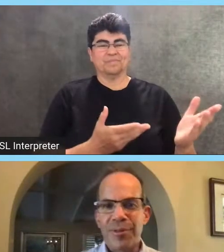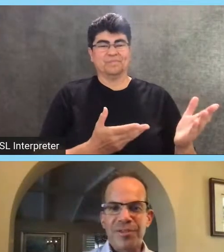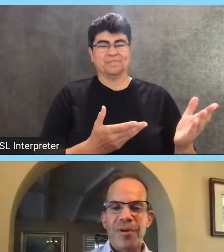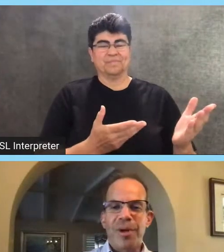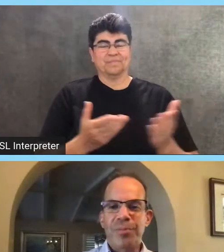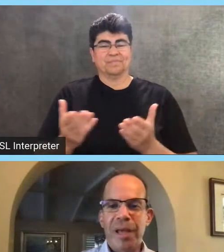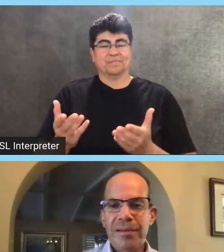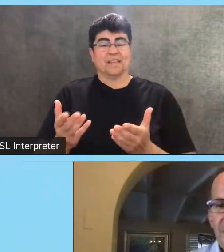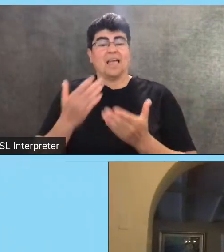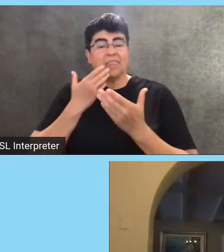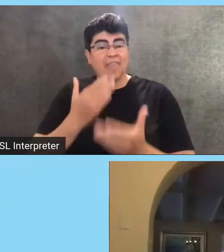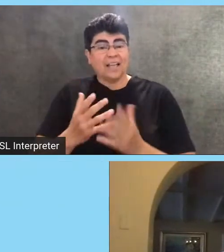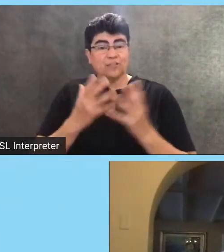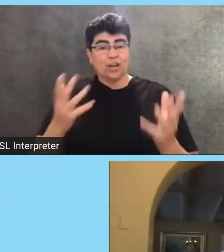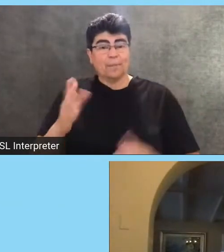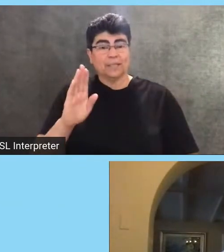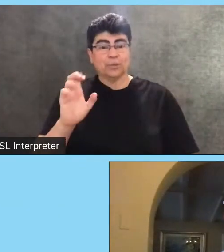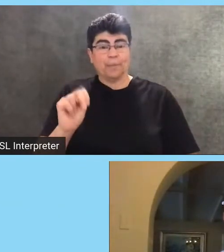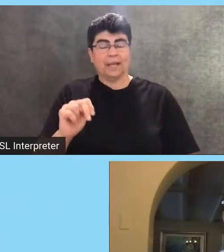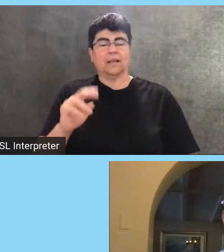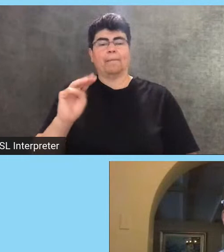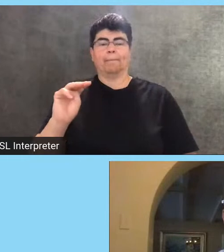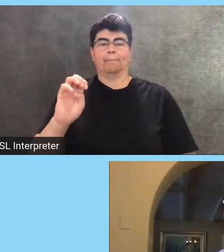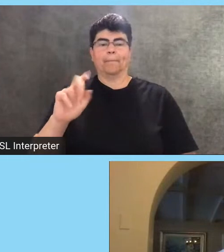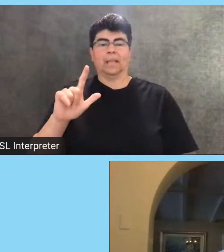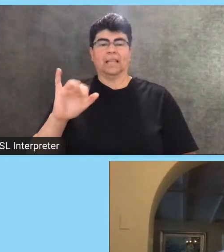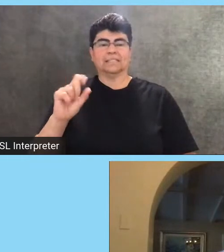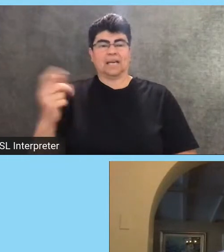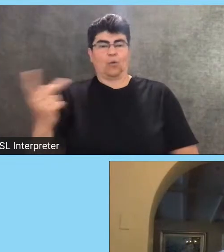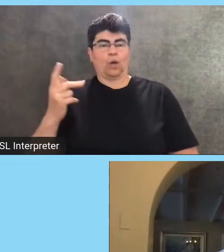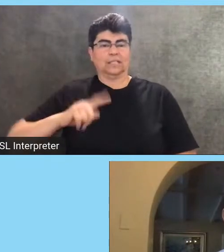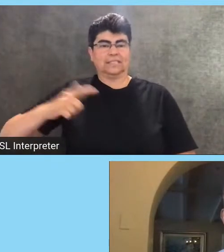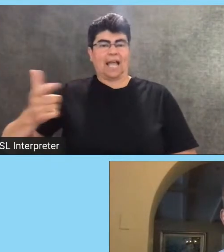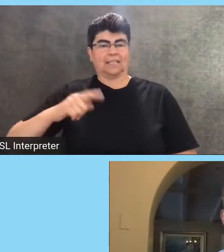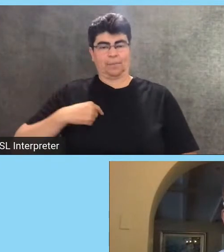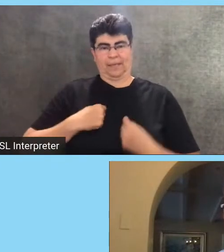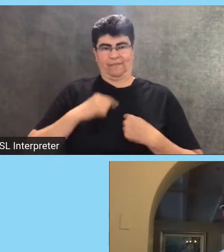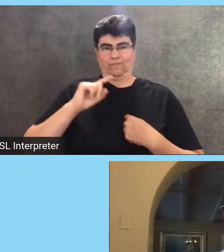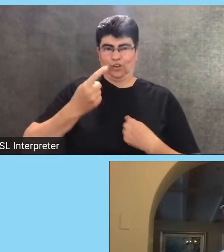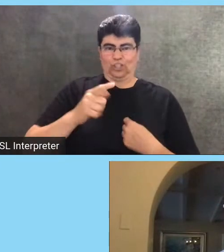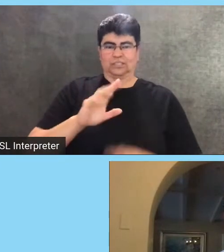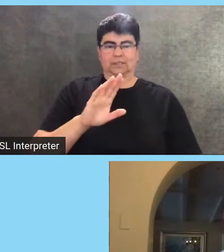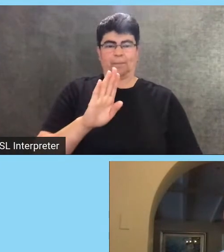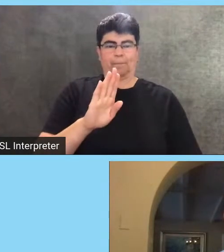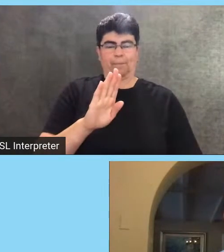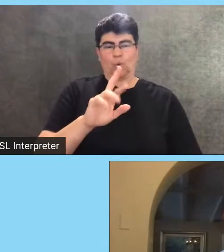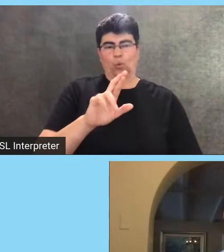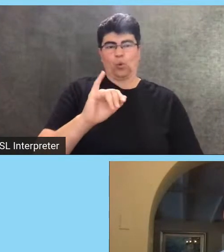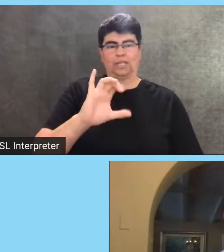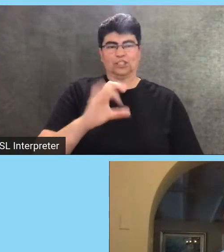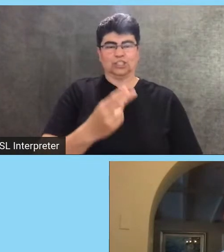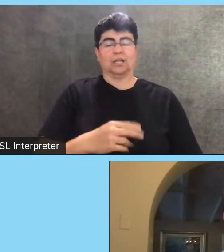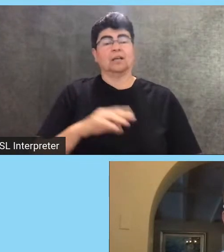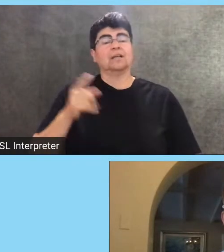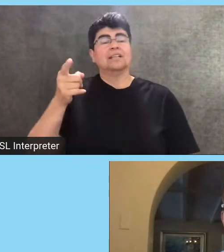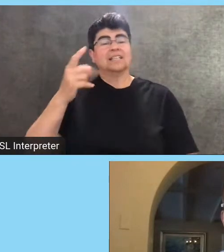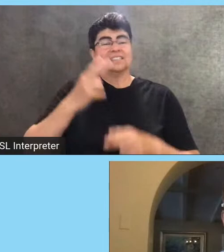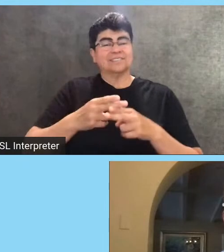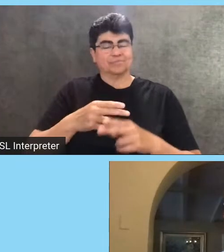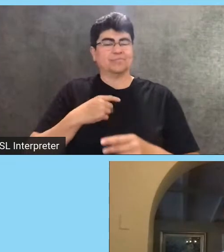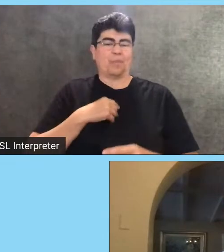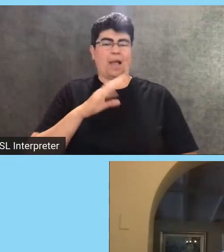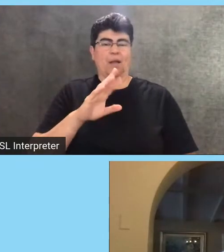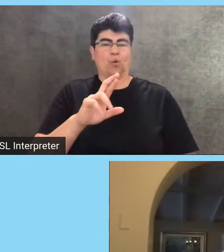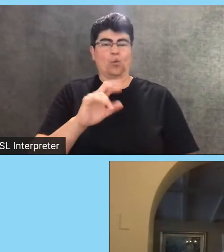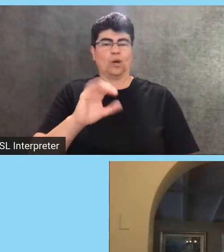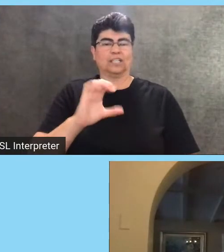Hi there. Thanks very much, Ben. Melissa and I are going to tag team. I'm going to go first. And as Ben mentioned, my name is Rich Siegel.